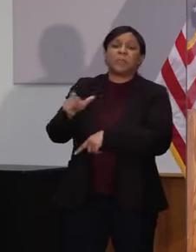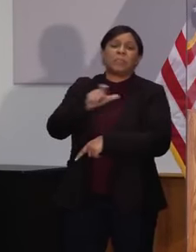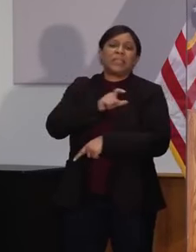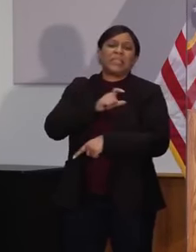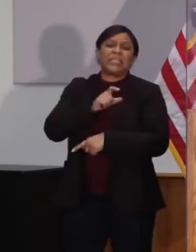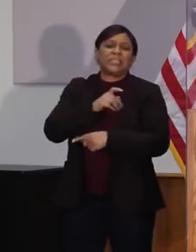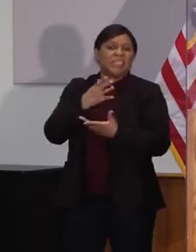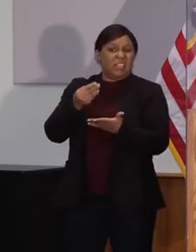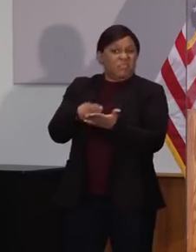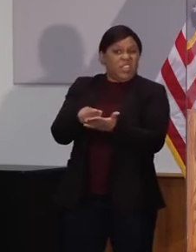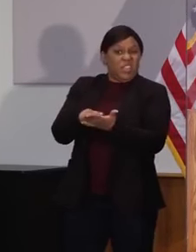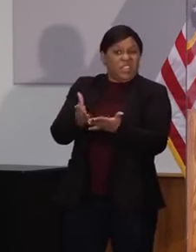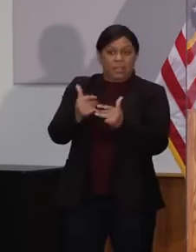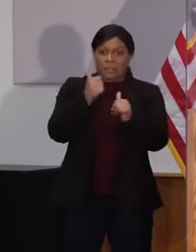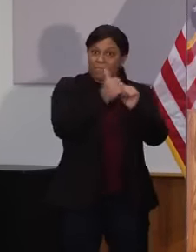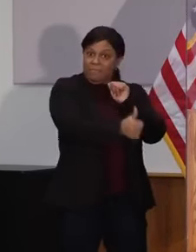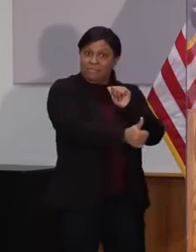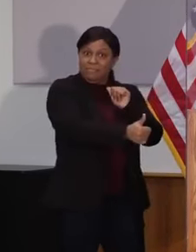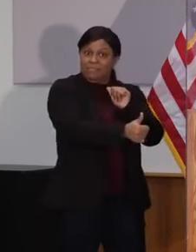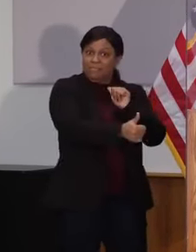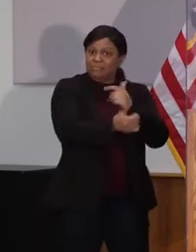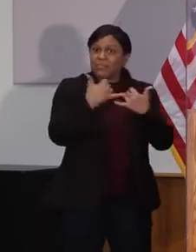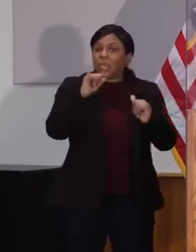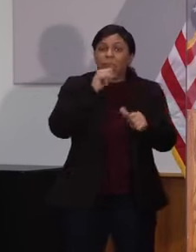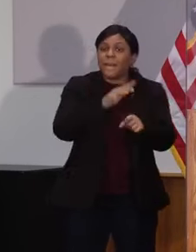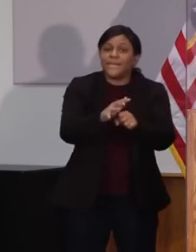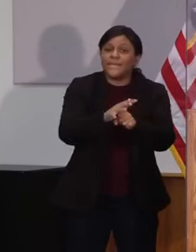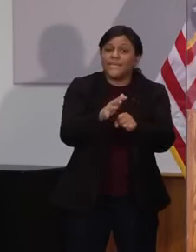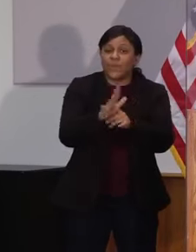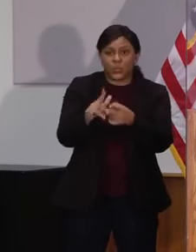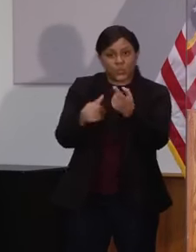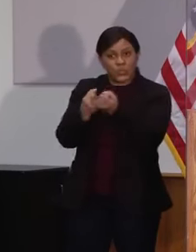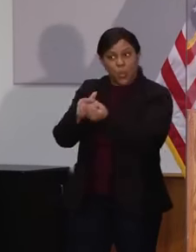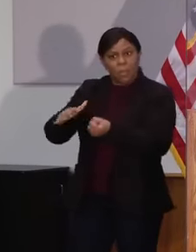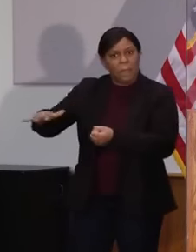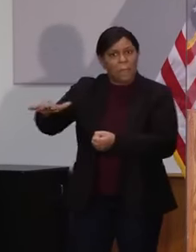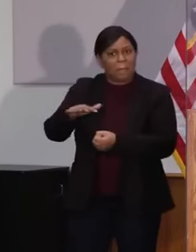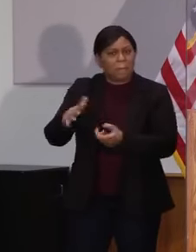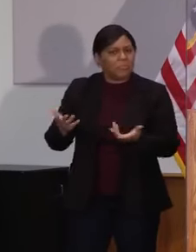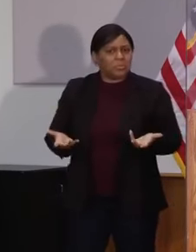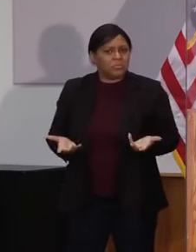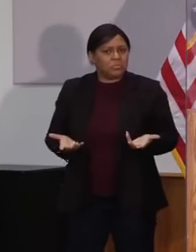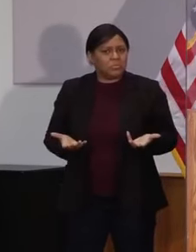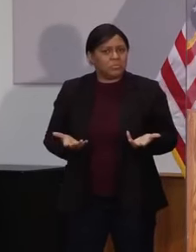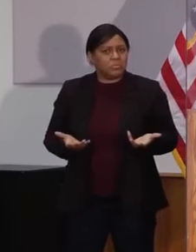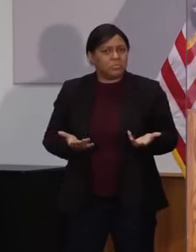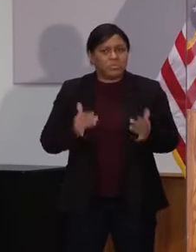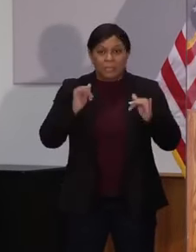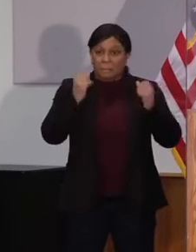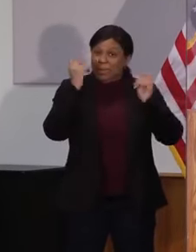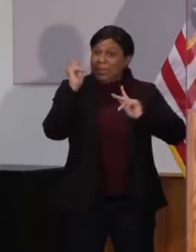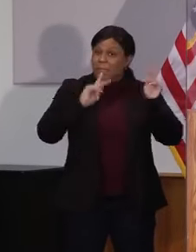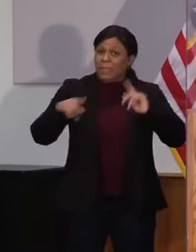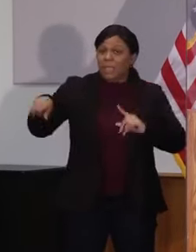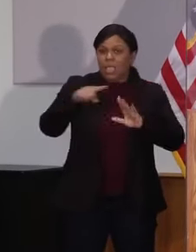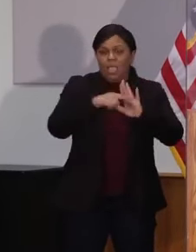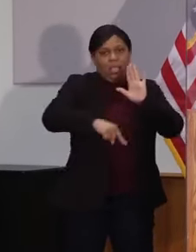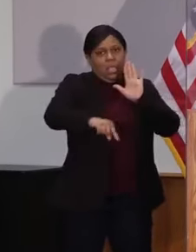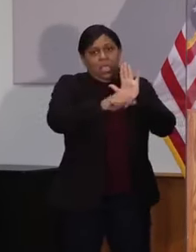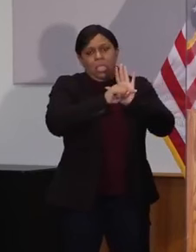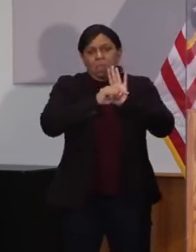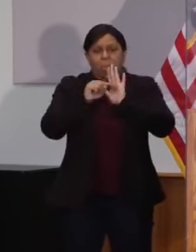agencies willing to offer support. Is that a concern of yours? I mean, are you seeing other agencies say, no, we're